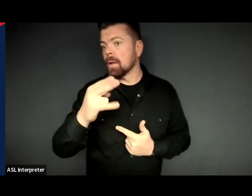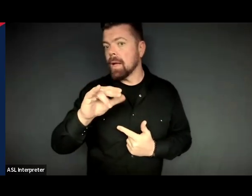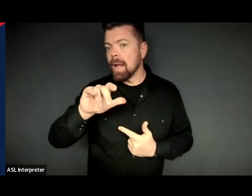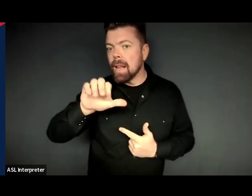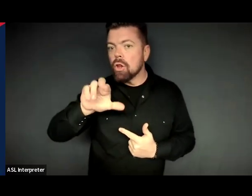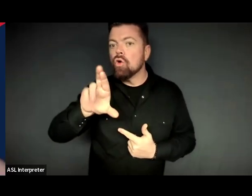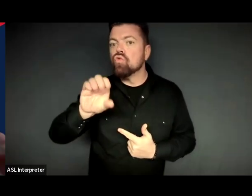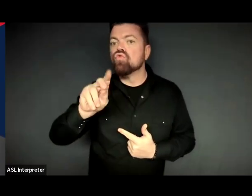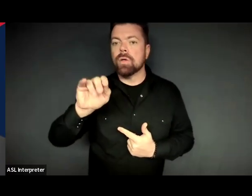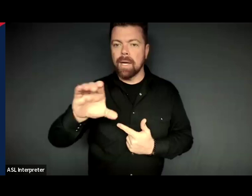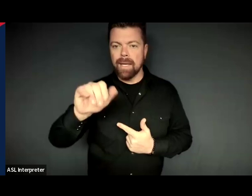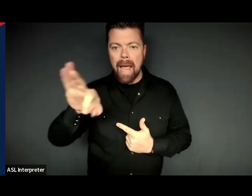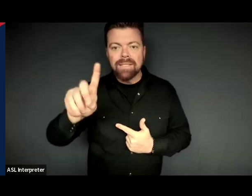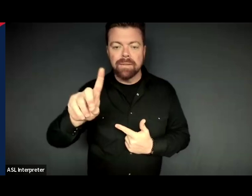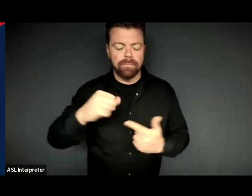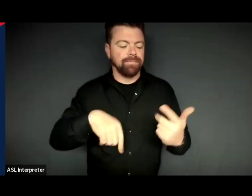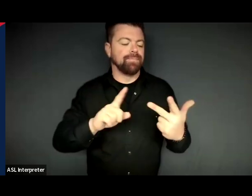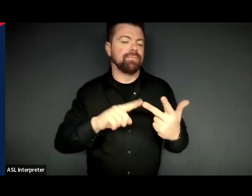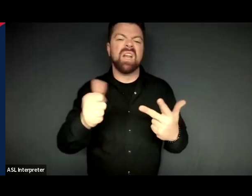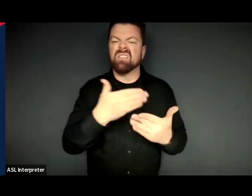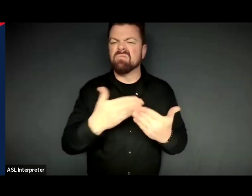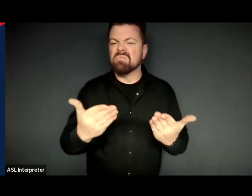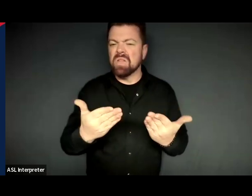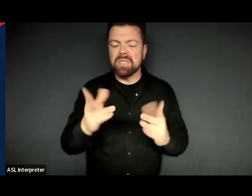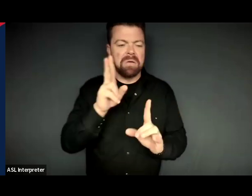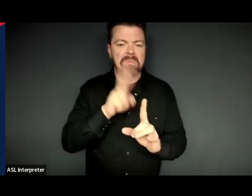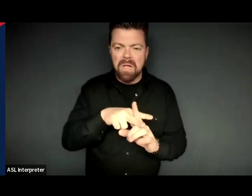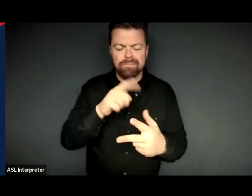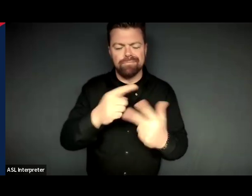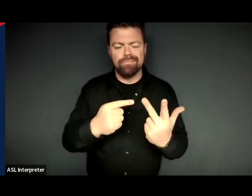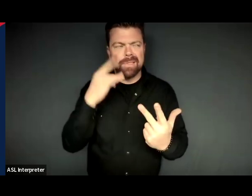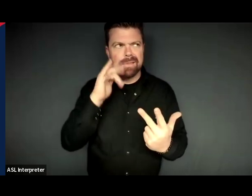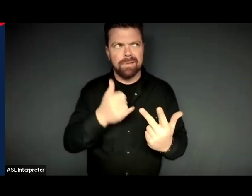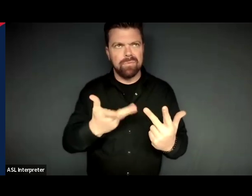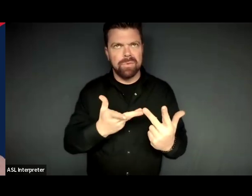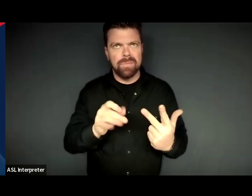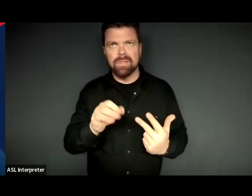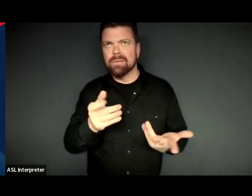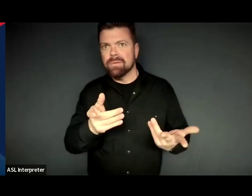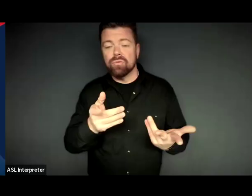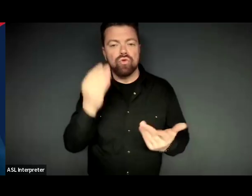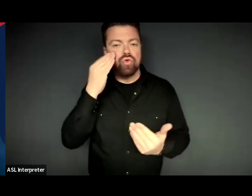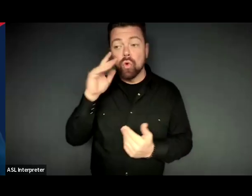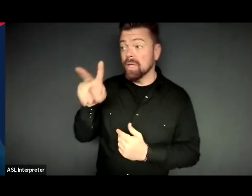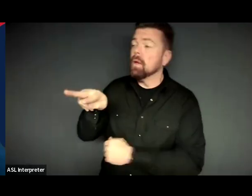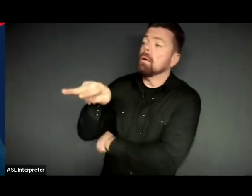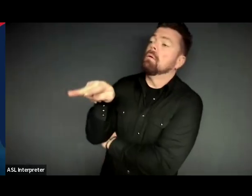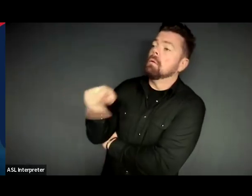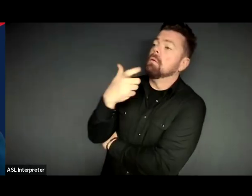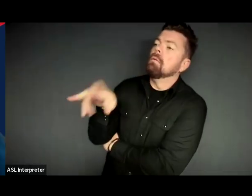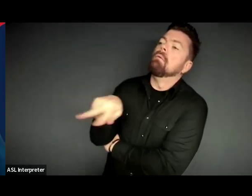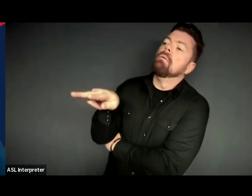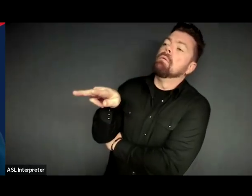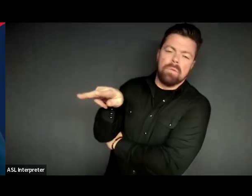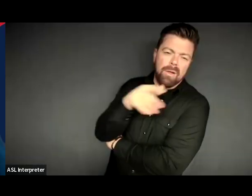hyaluronic acid, and other substances. Now, what do those sound like? If you listen to TV and you hear about women and